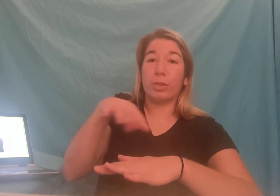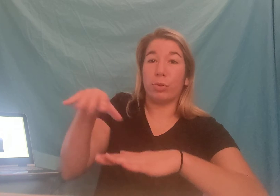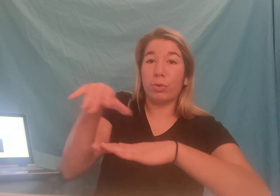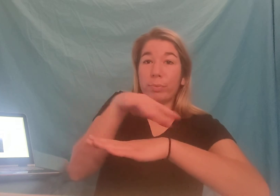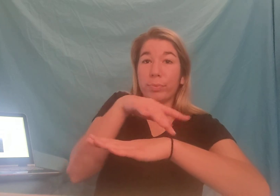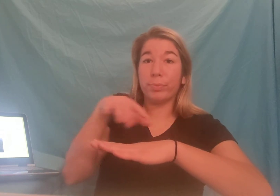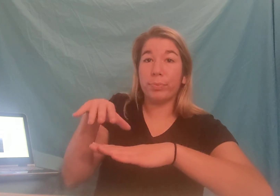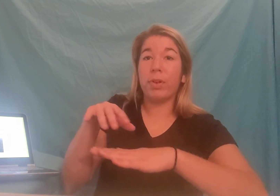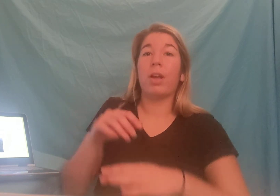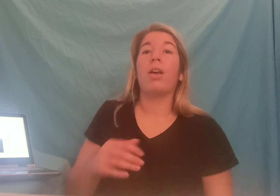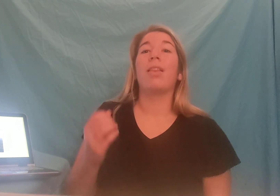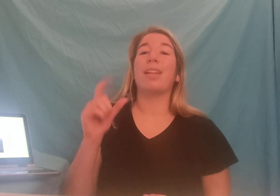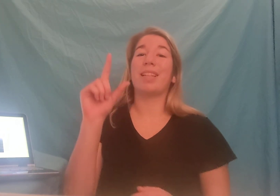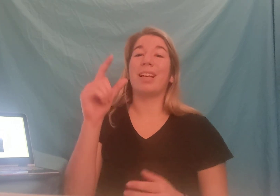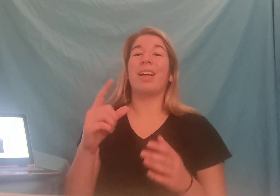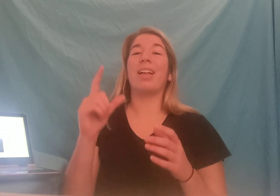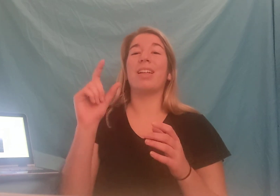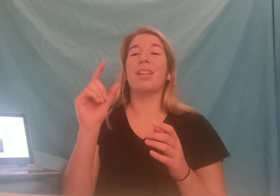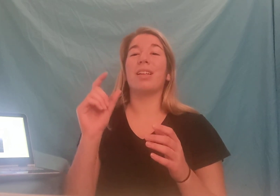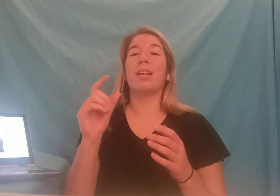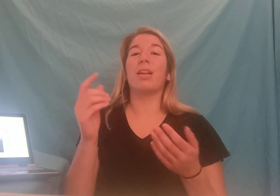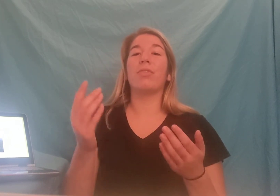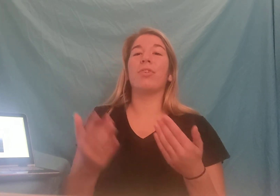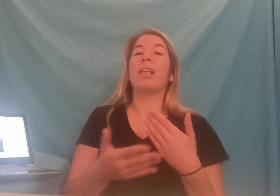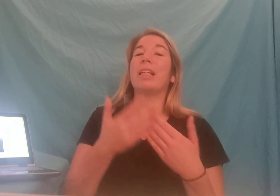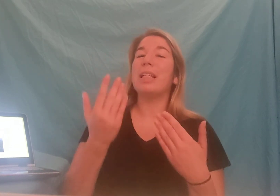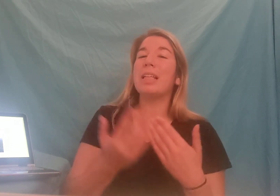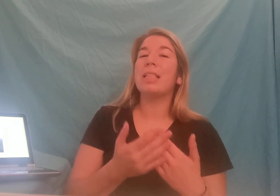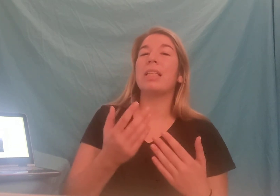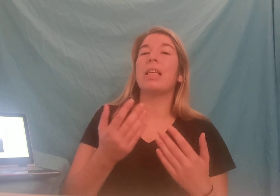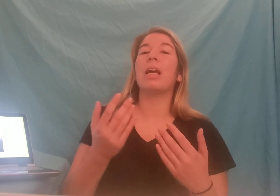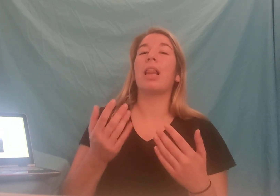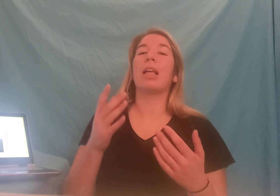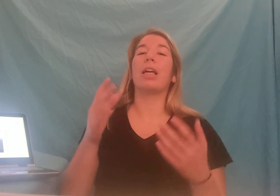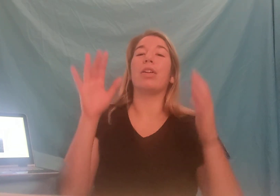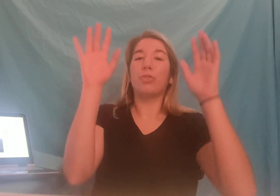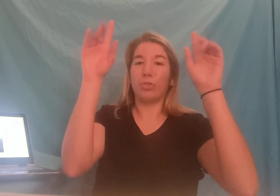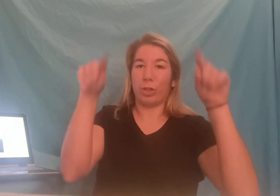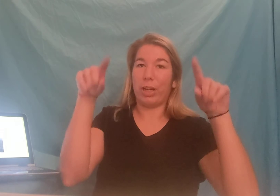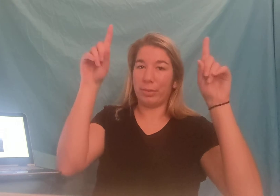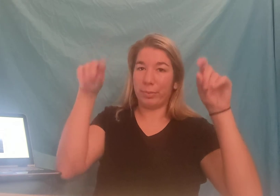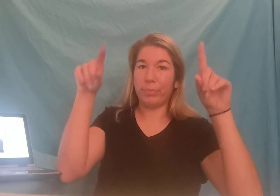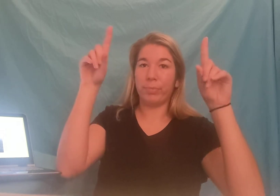Drizzle, that's like really easy, light rain.